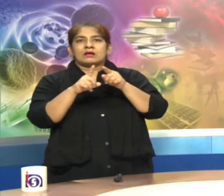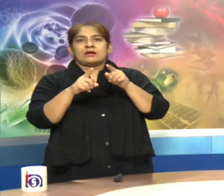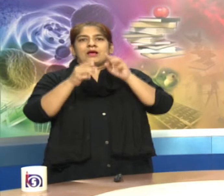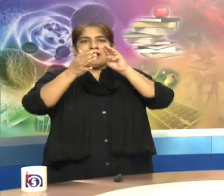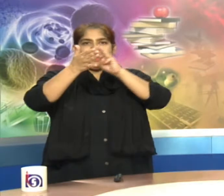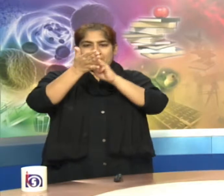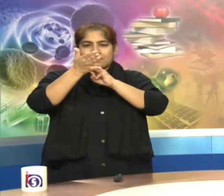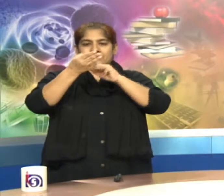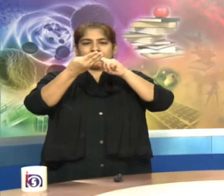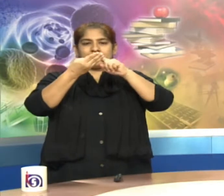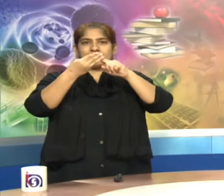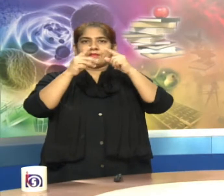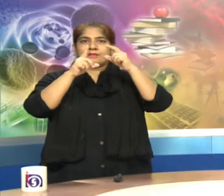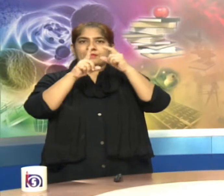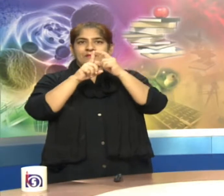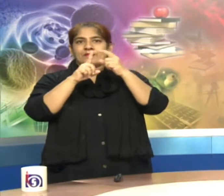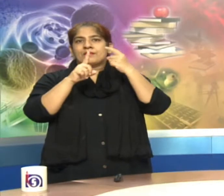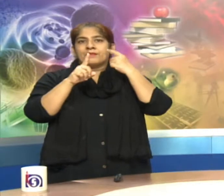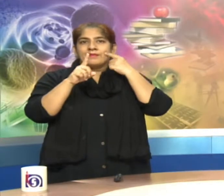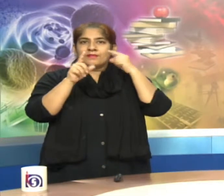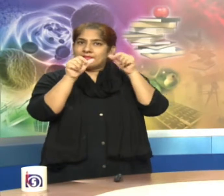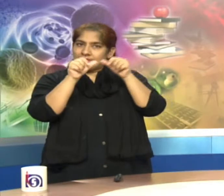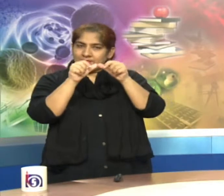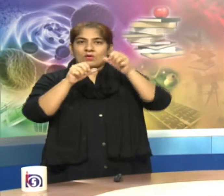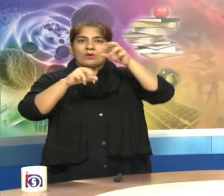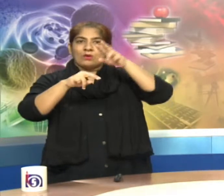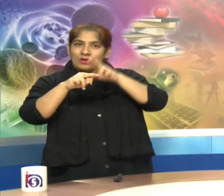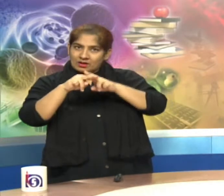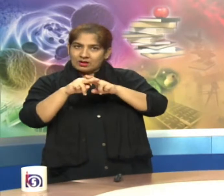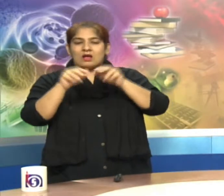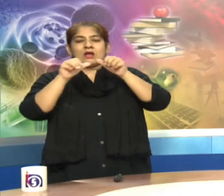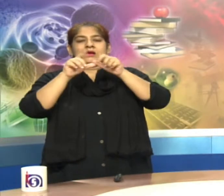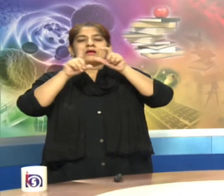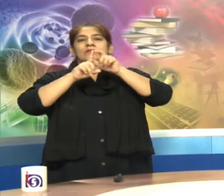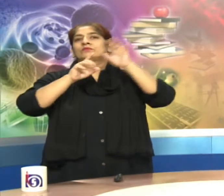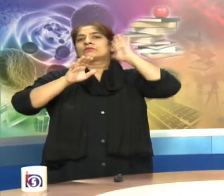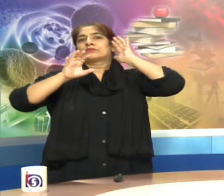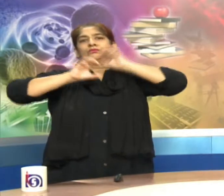Now, this is media of advertising.